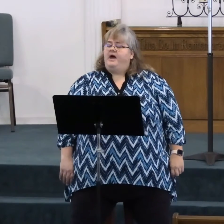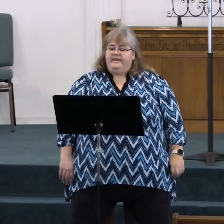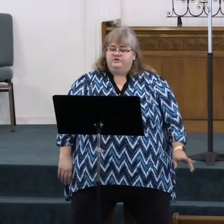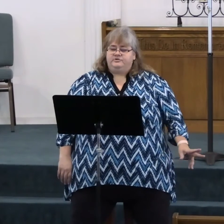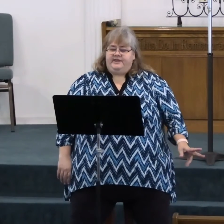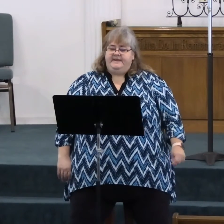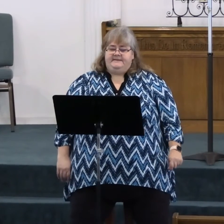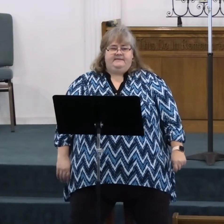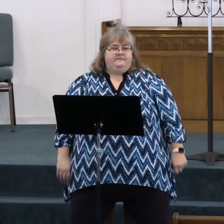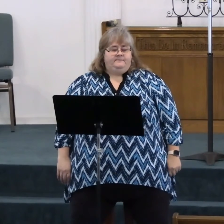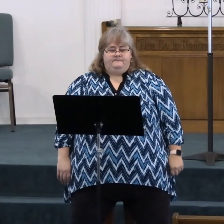buying understanding.